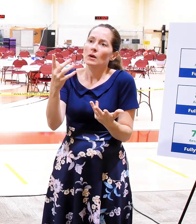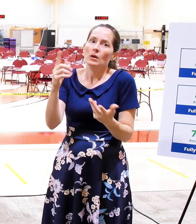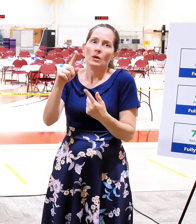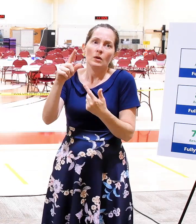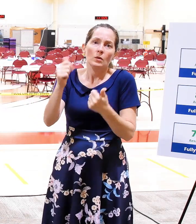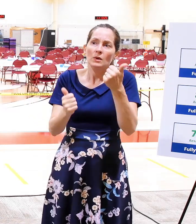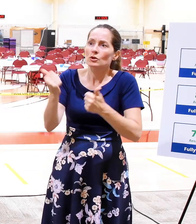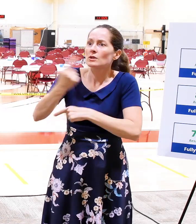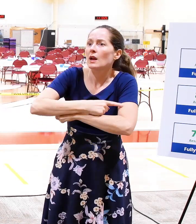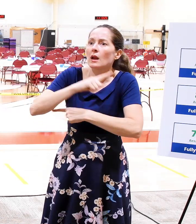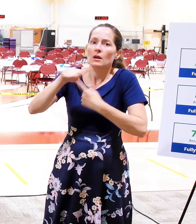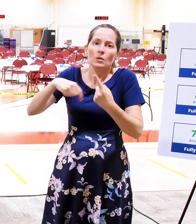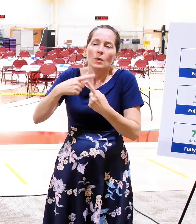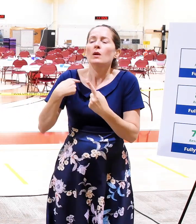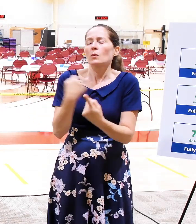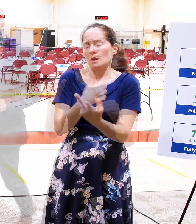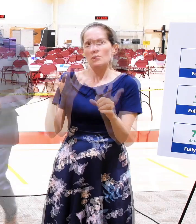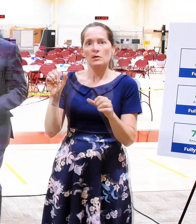our community. Thank you.